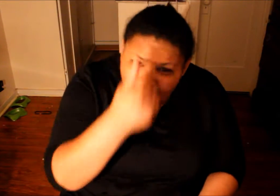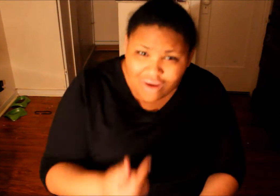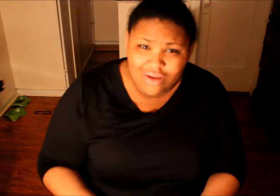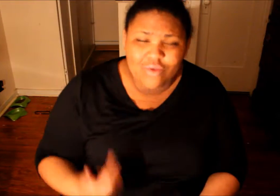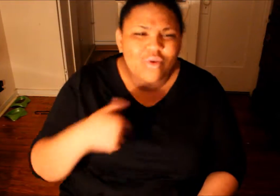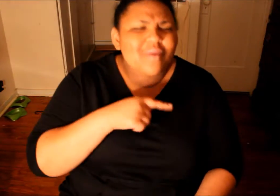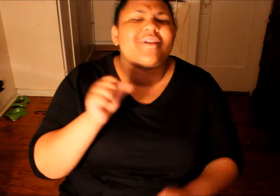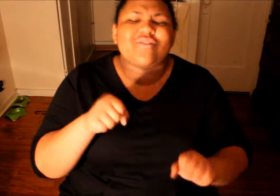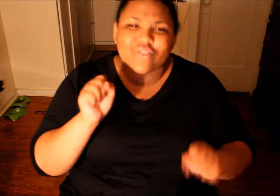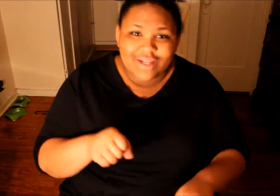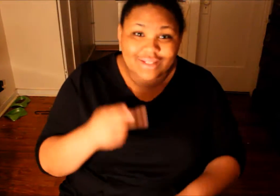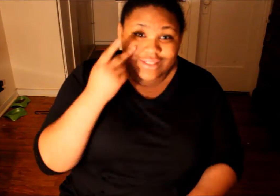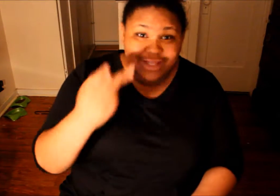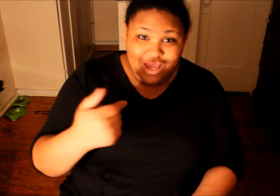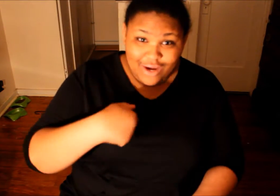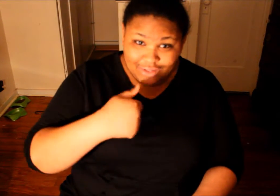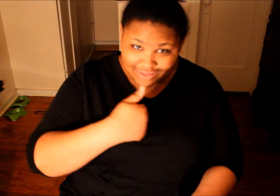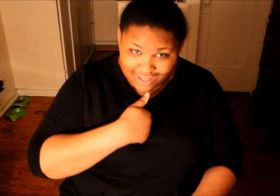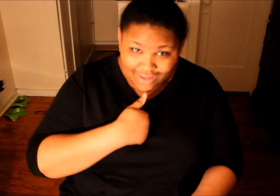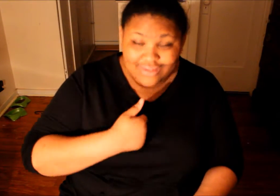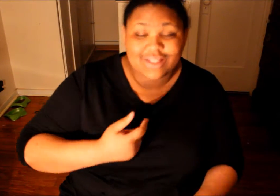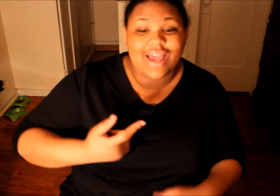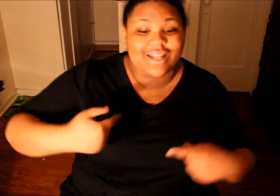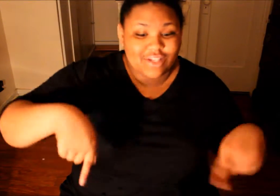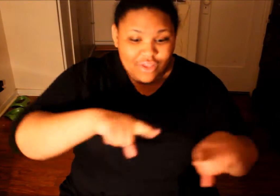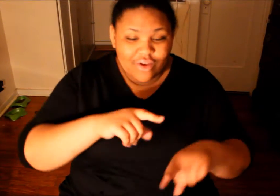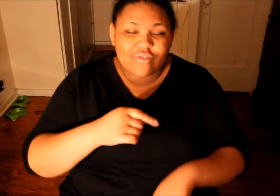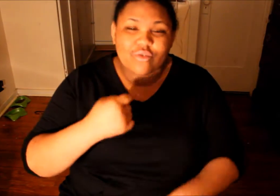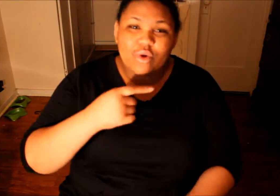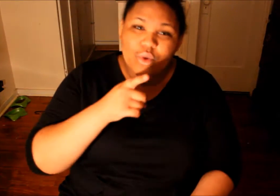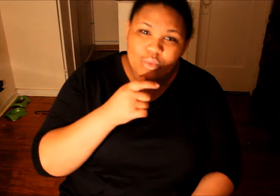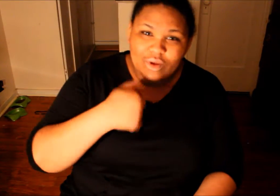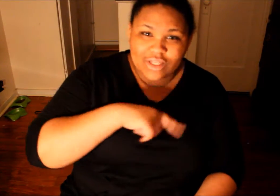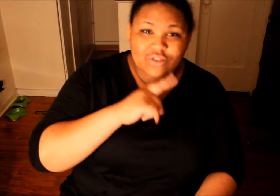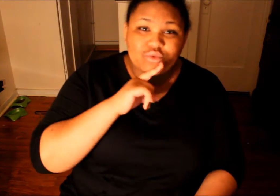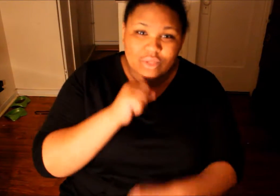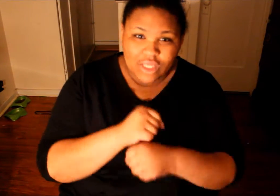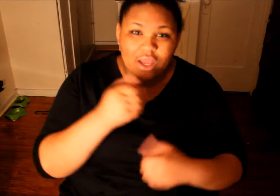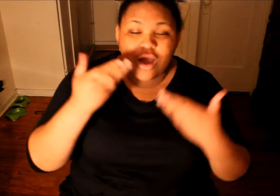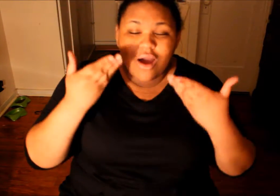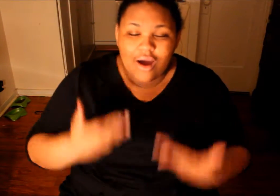to see ourselves and each other for who we truly are.